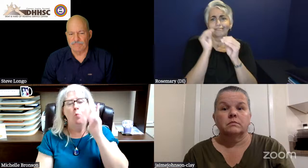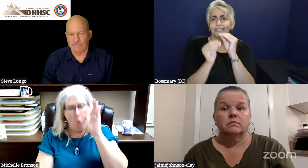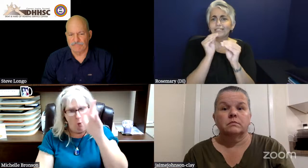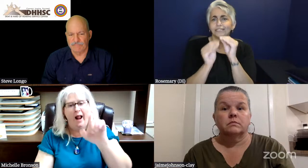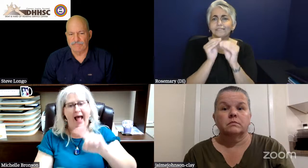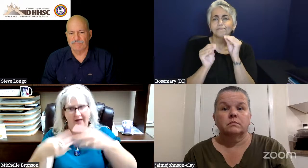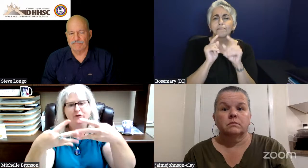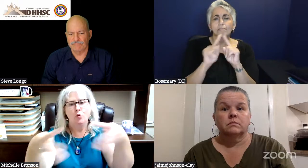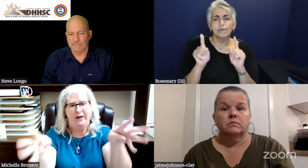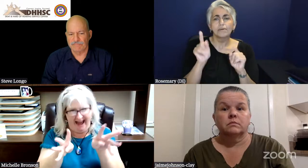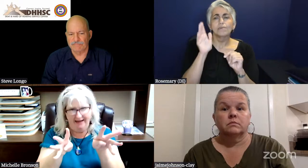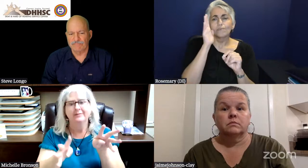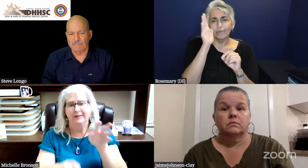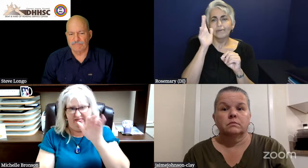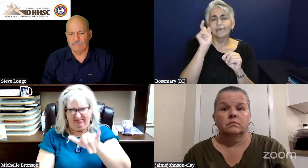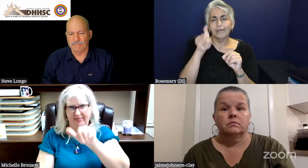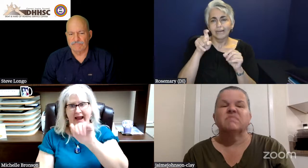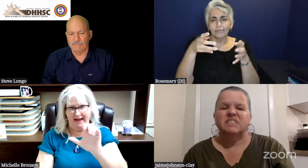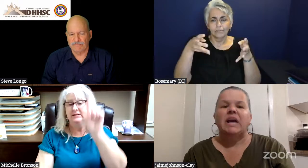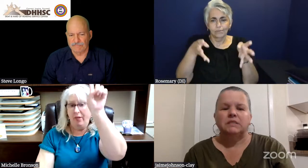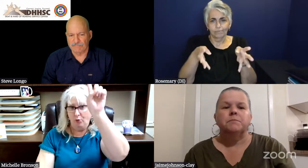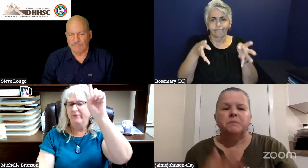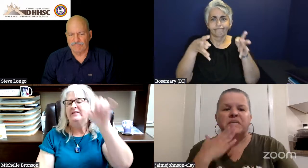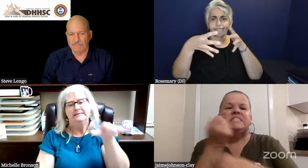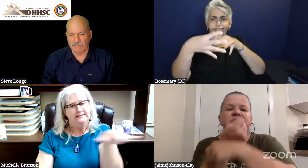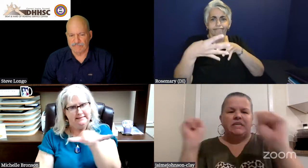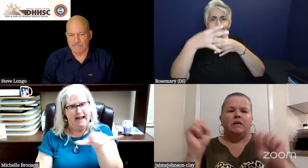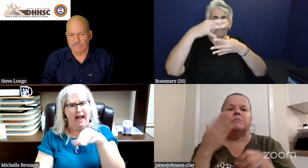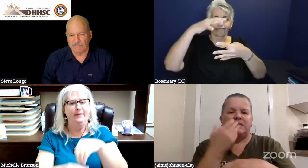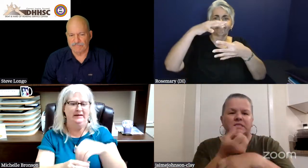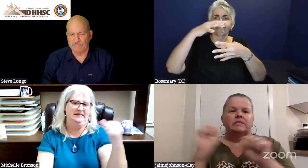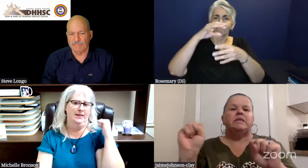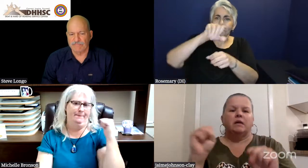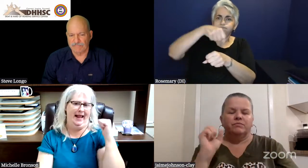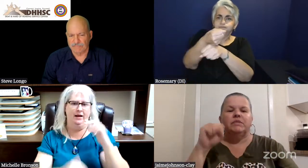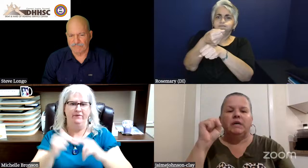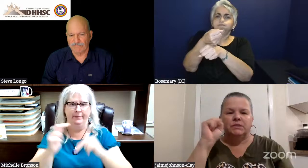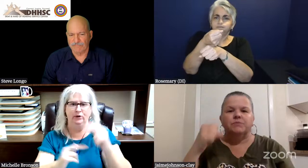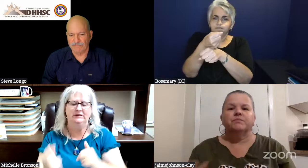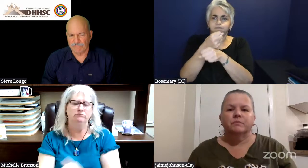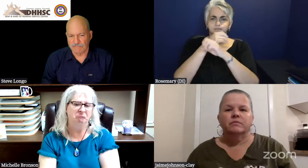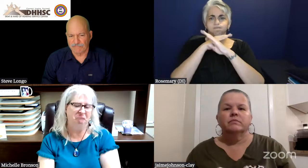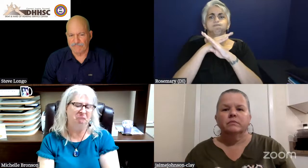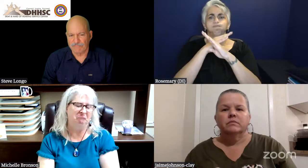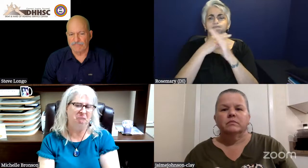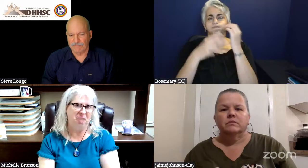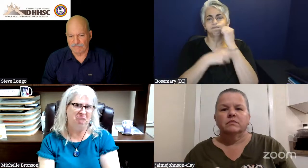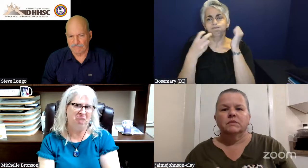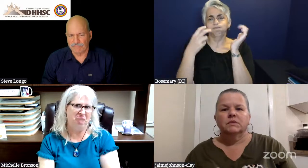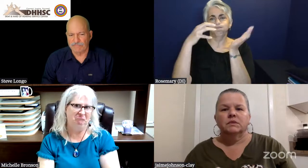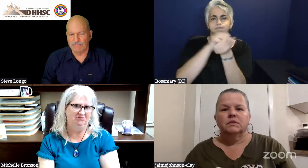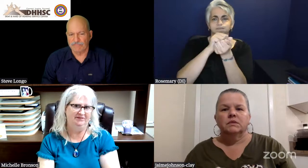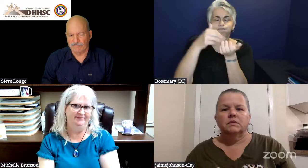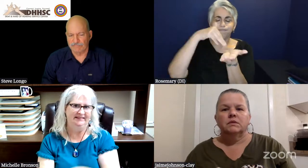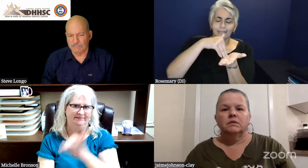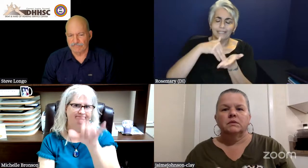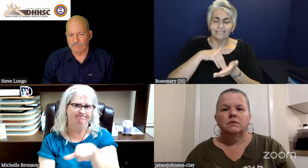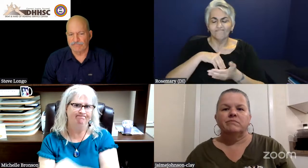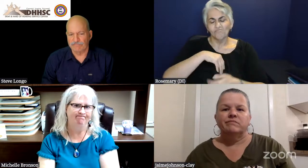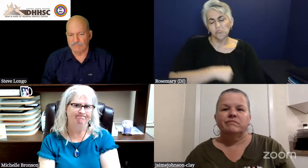noticed that the heat wasn't working. So we were able to fix it right away. But we will have to fence in or gate and